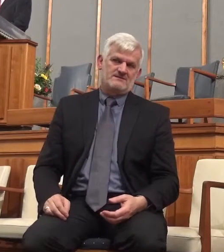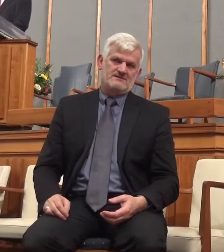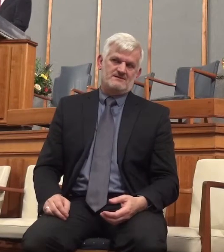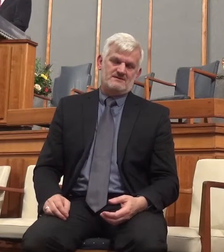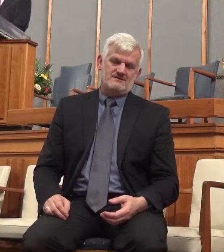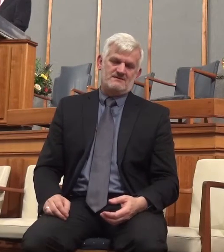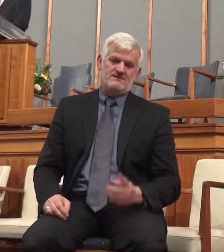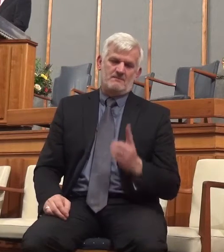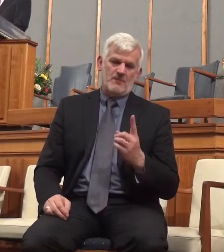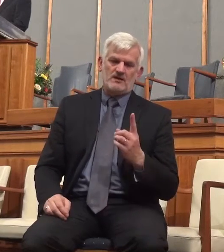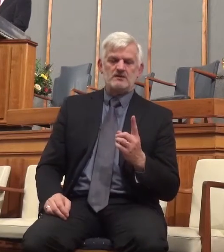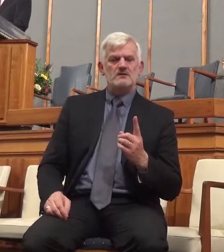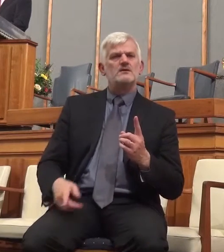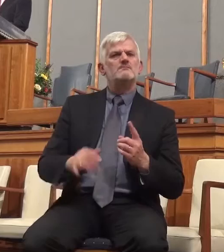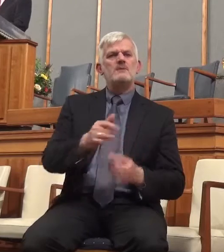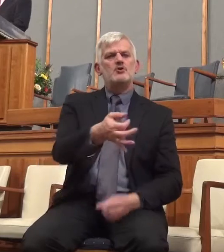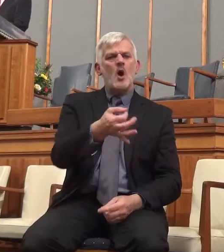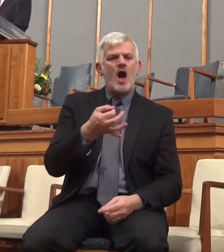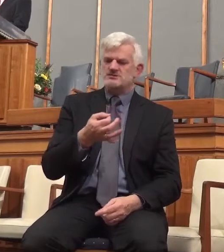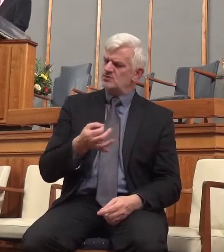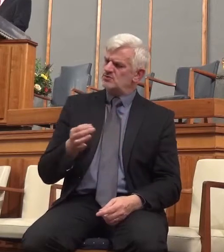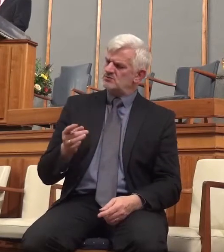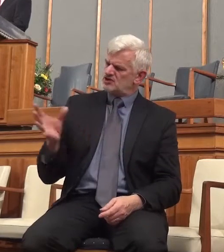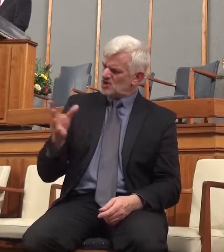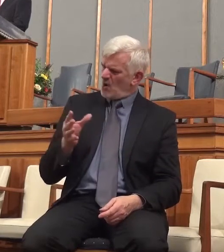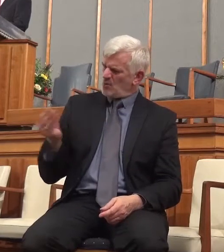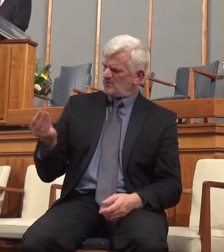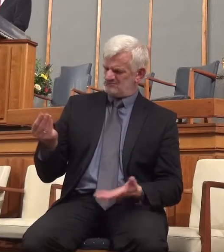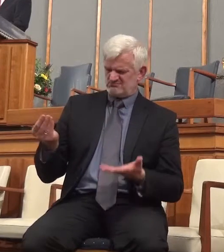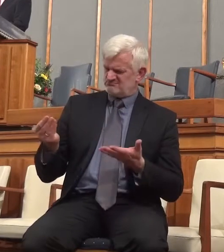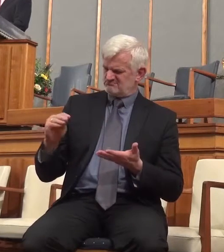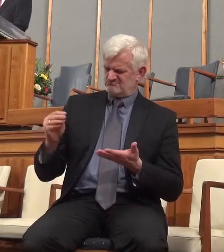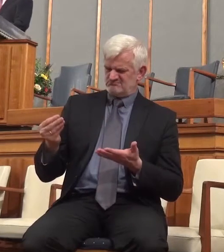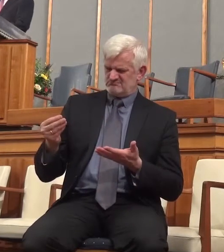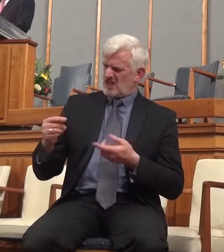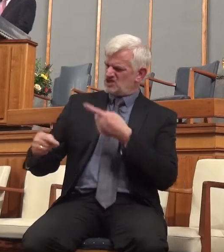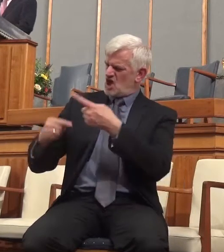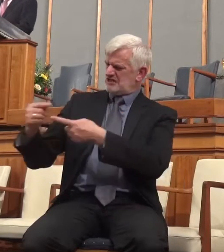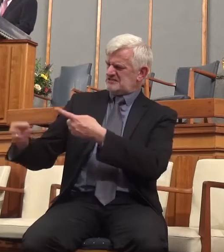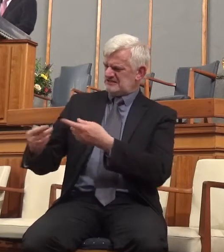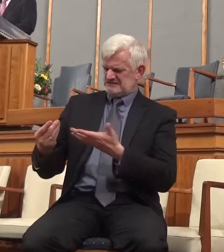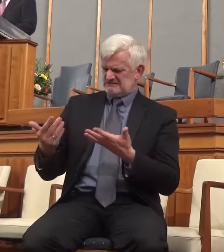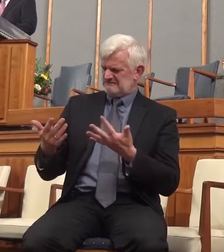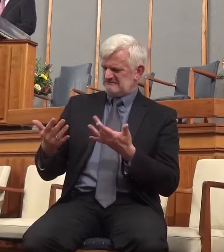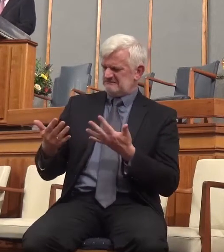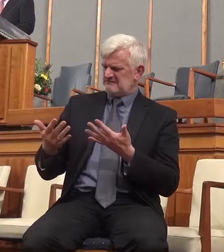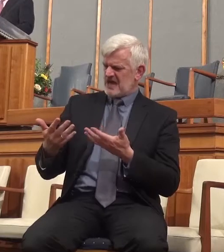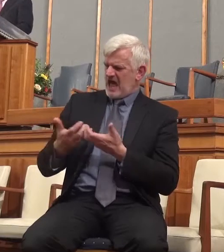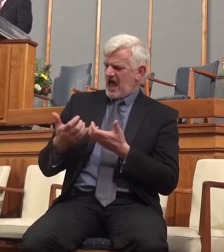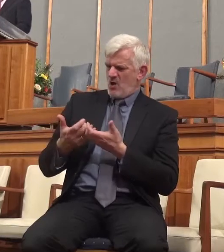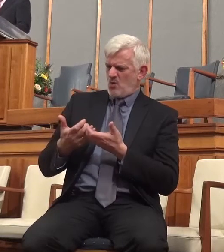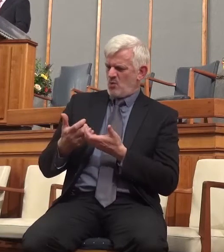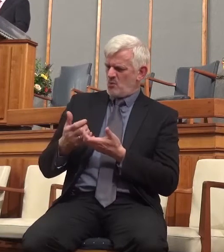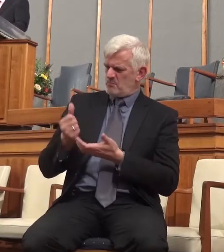in the things of the soul, or spiritual things, or eternal things, will only by believing